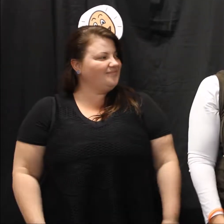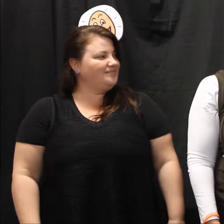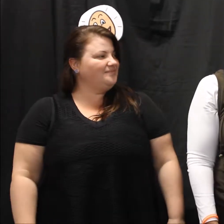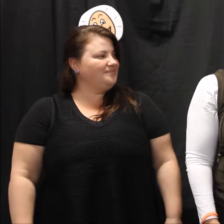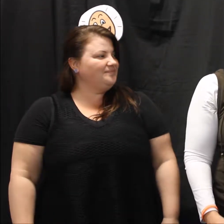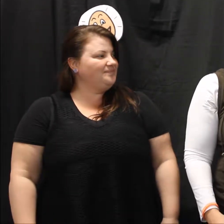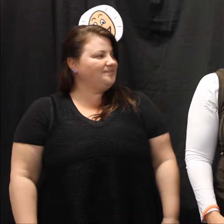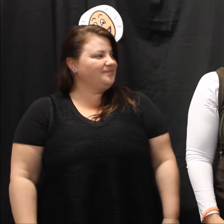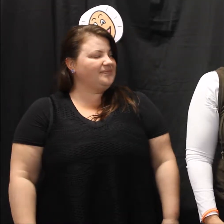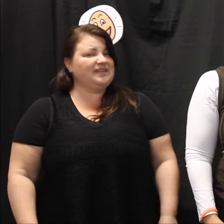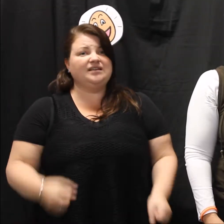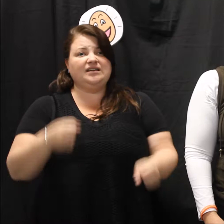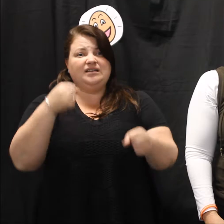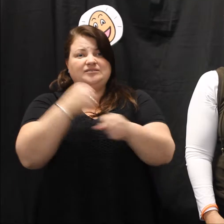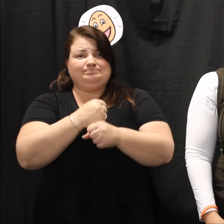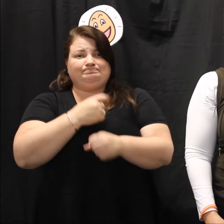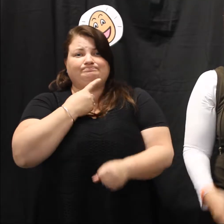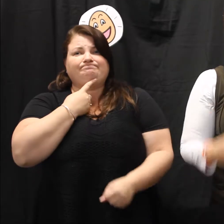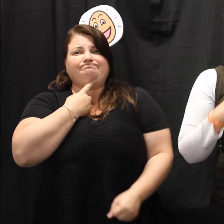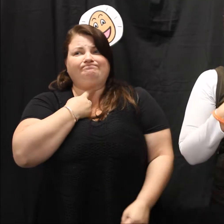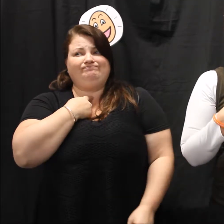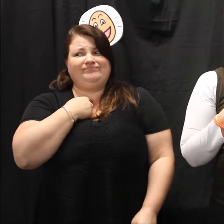Gerald swallowed bravely